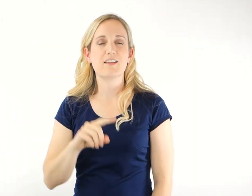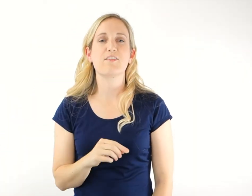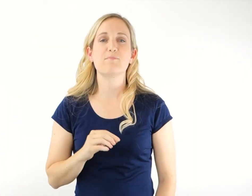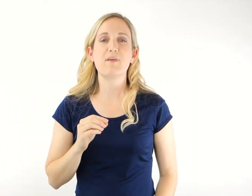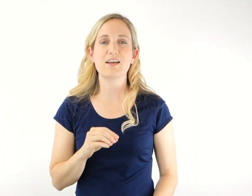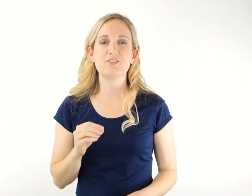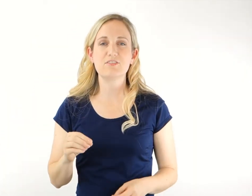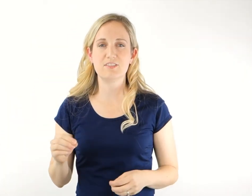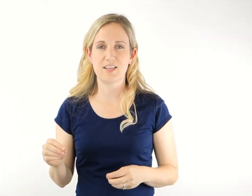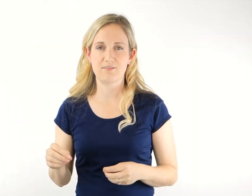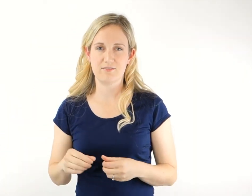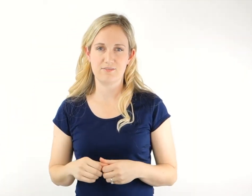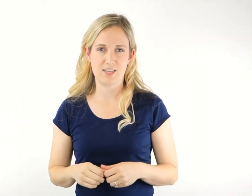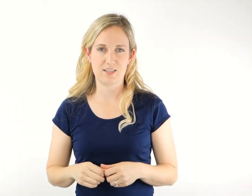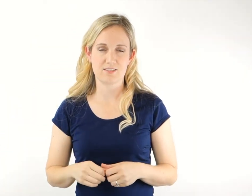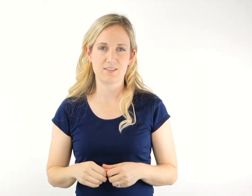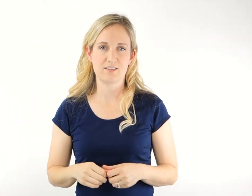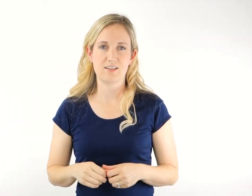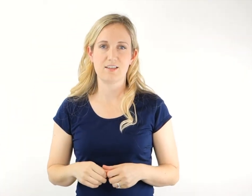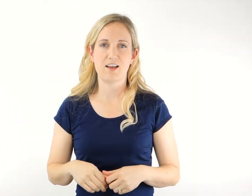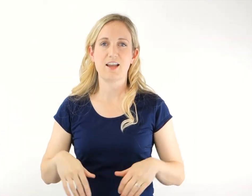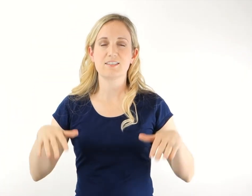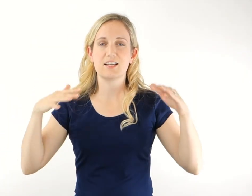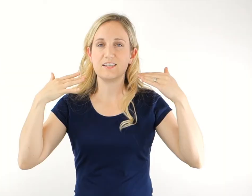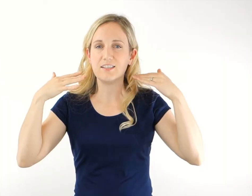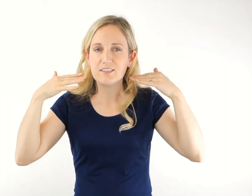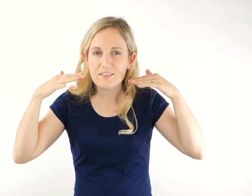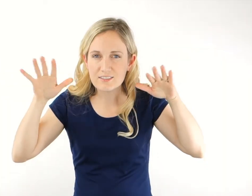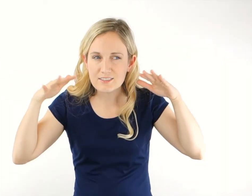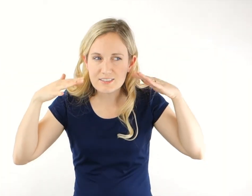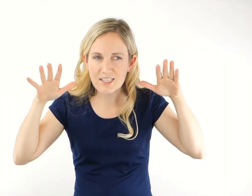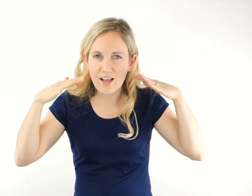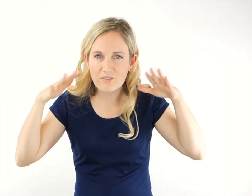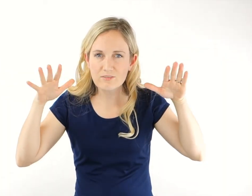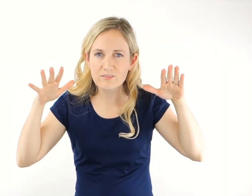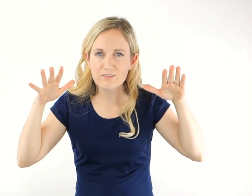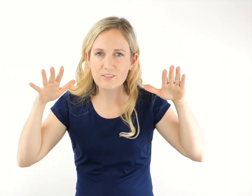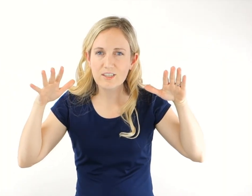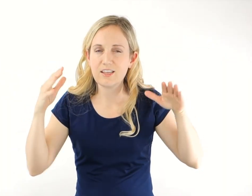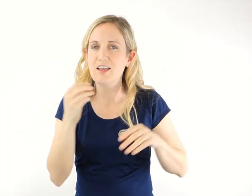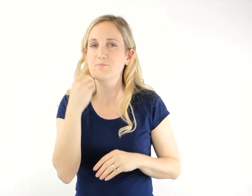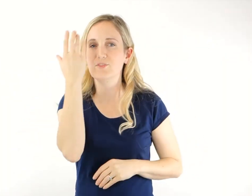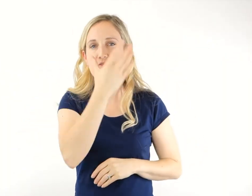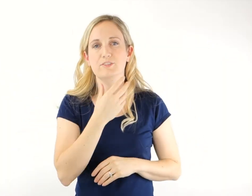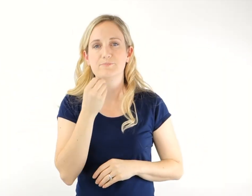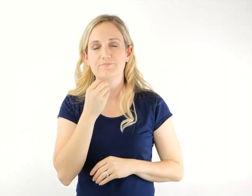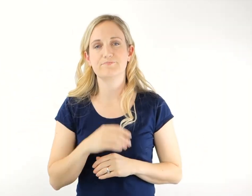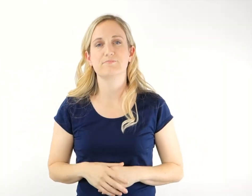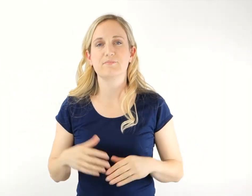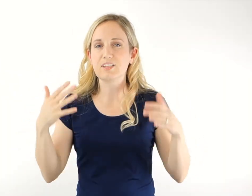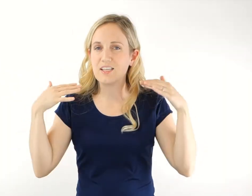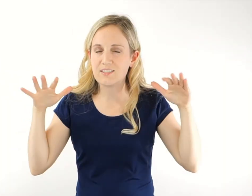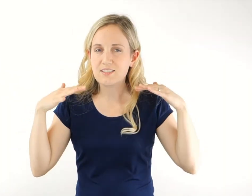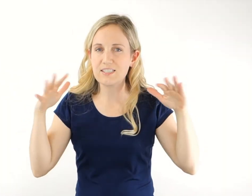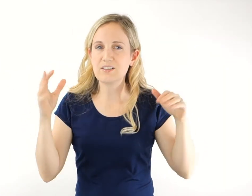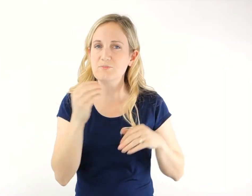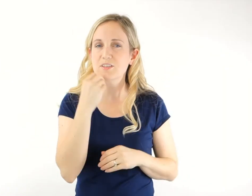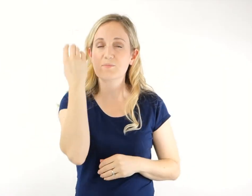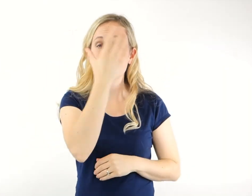Now the magical sound of things. I signed sound and beautiful. It's the sound that's